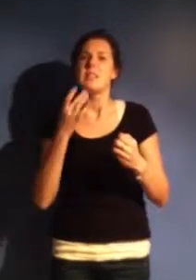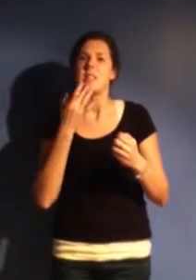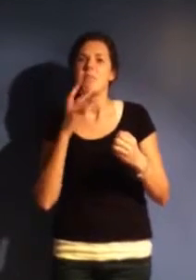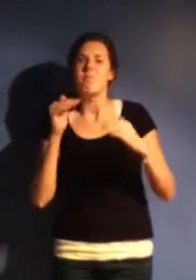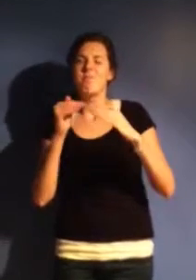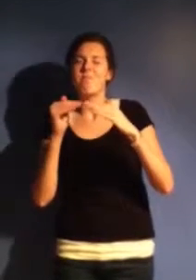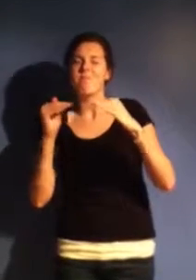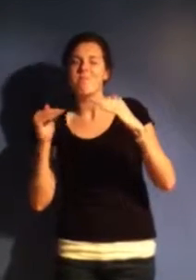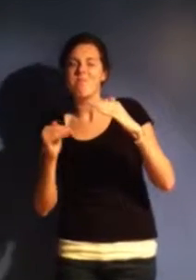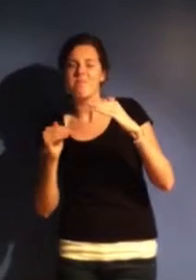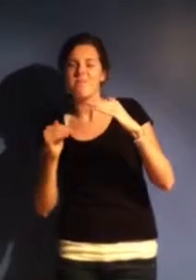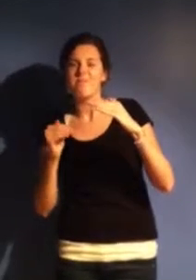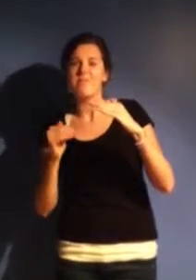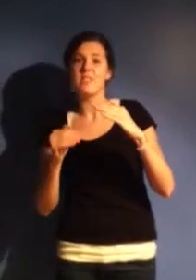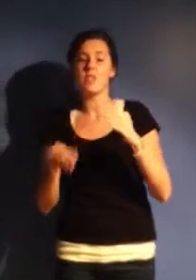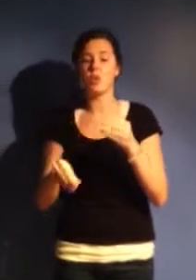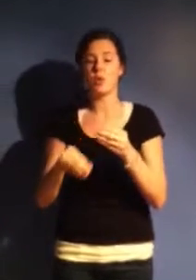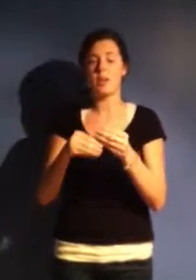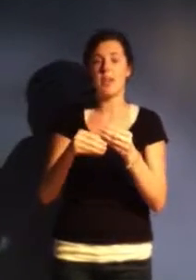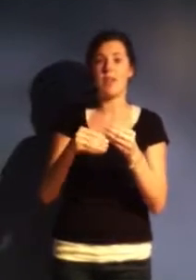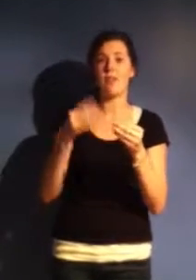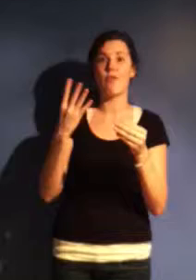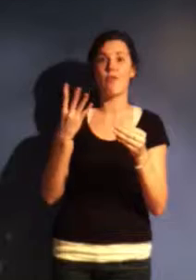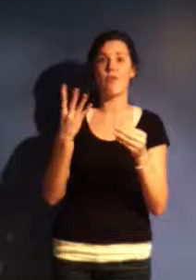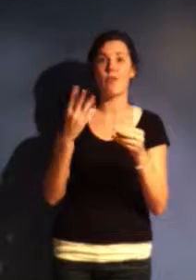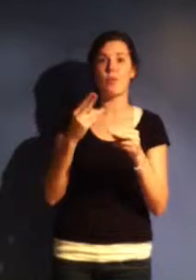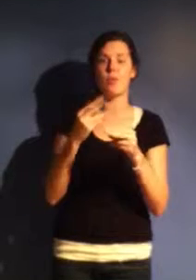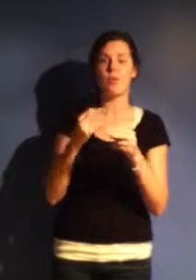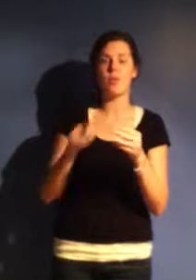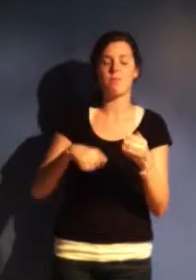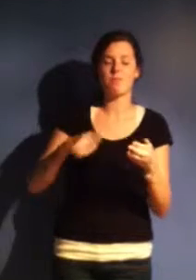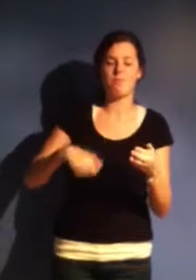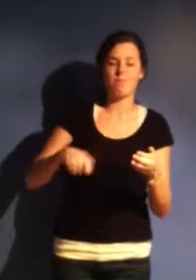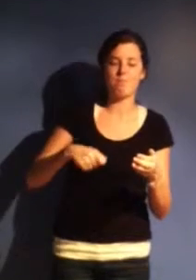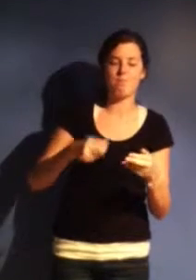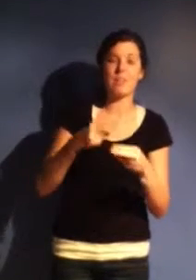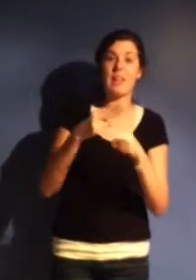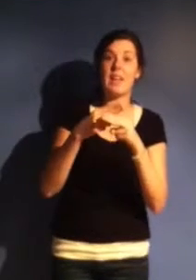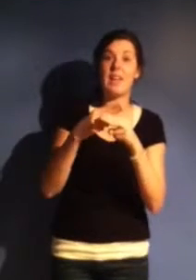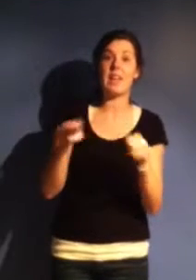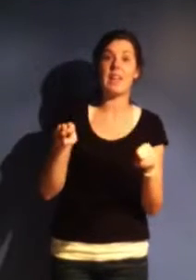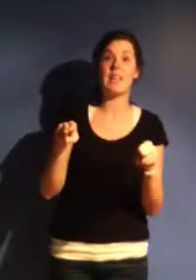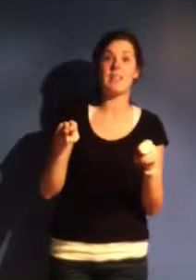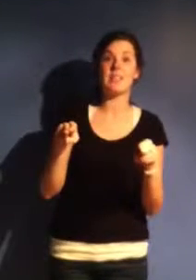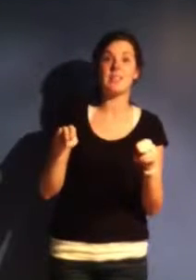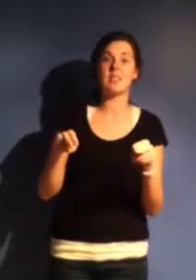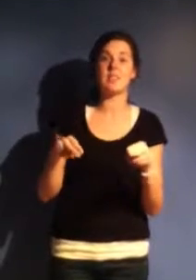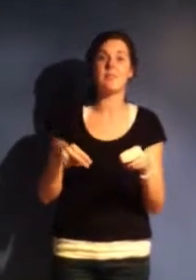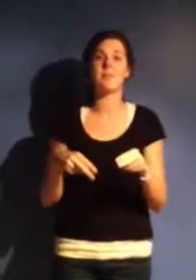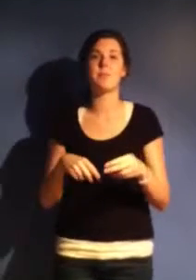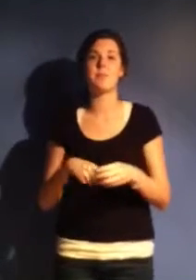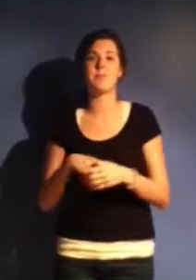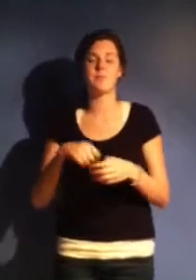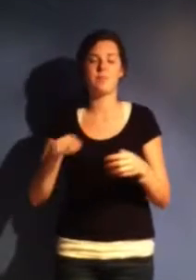beaten to the crumbled feta cheese. The feta cheese can be crumbled with a fork, and